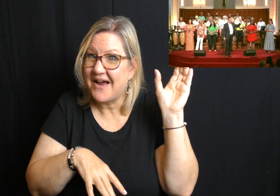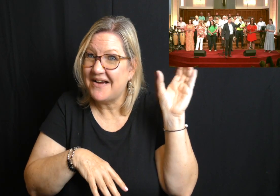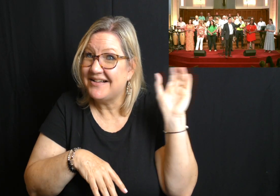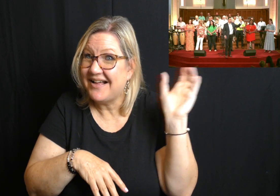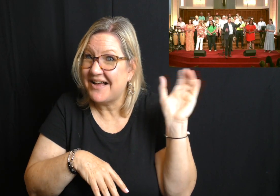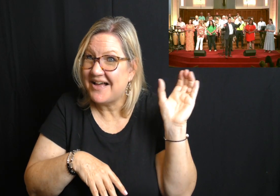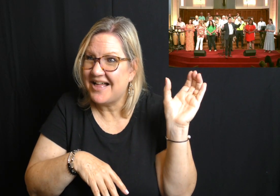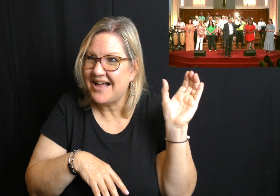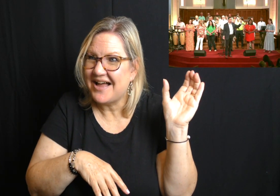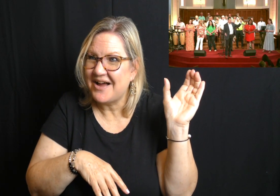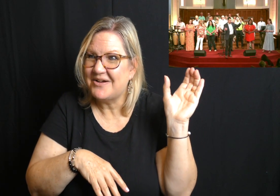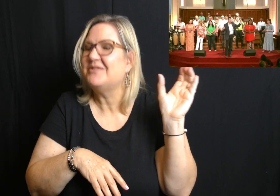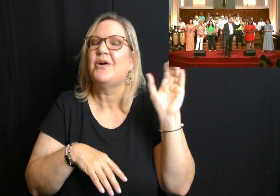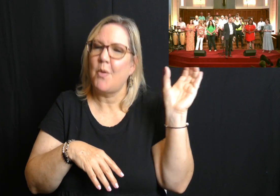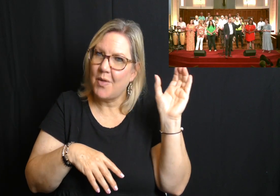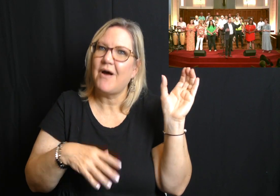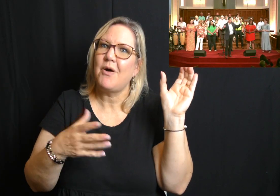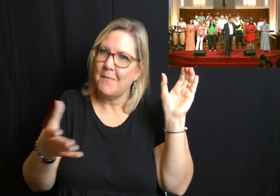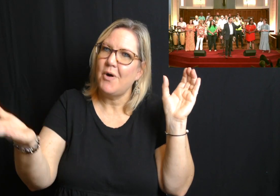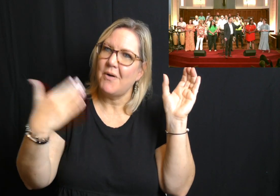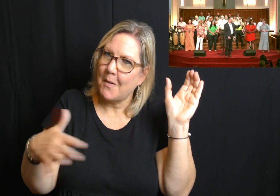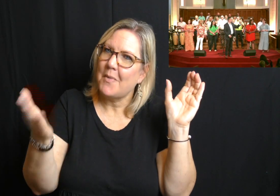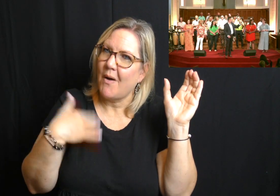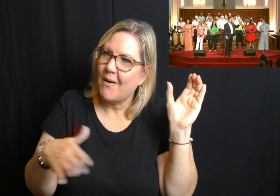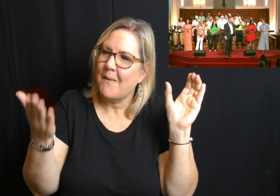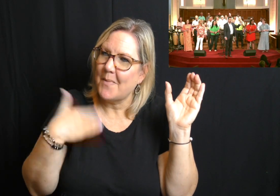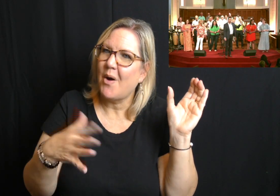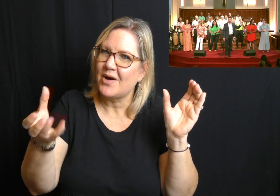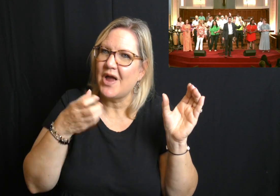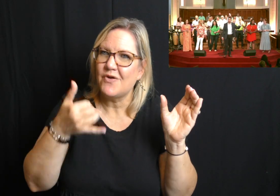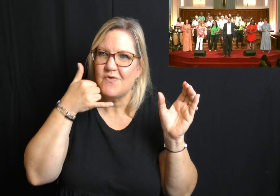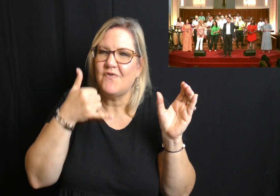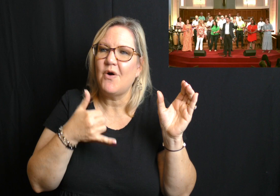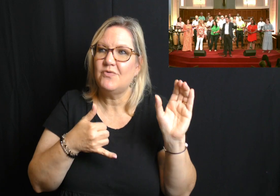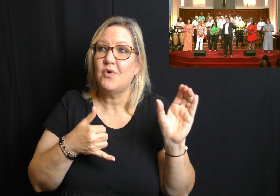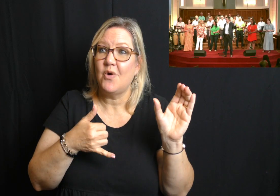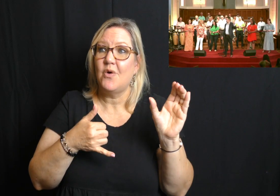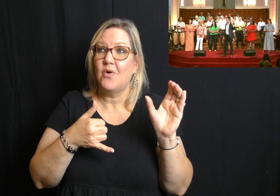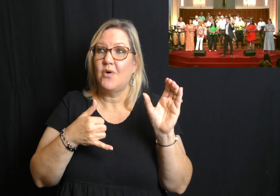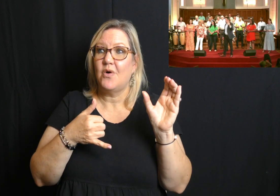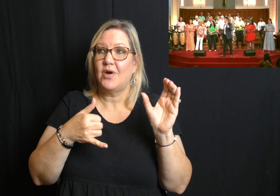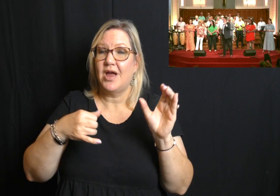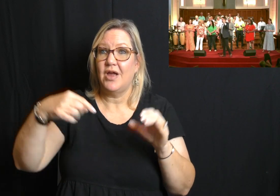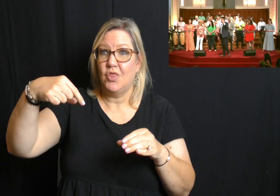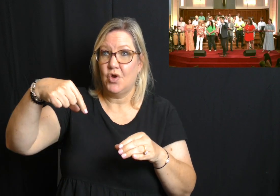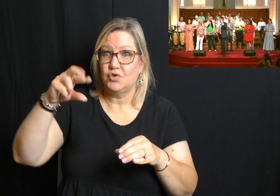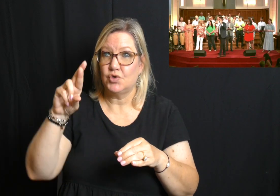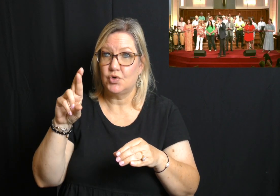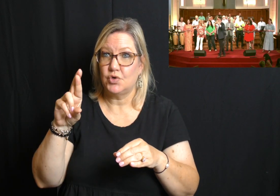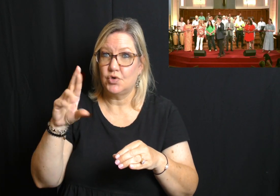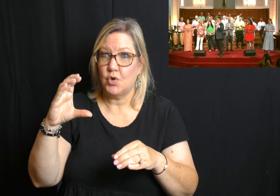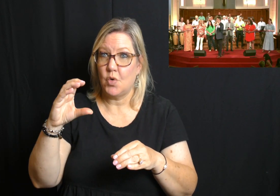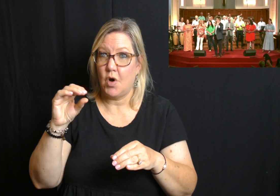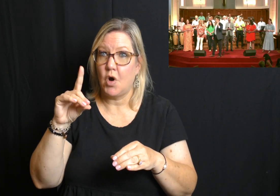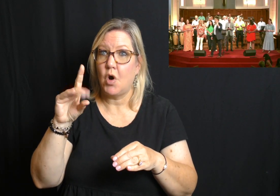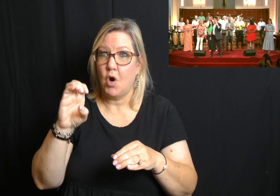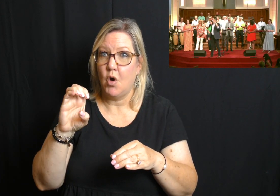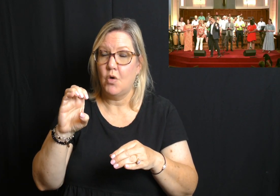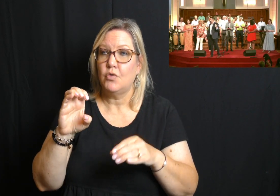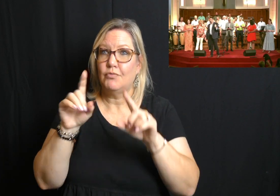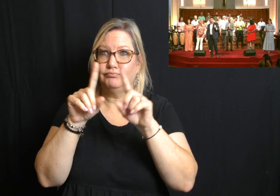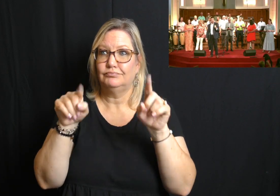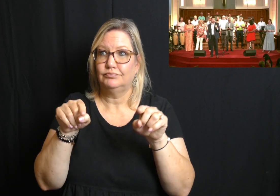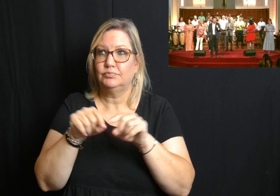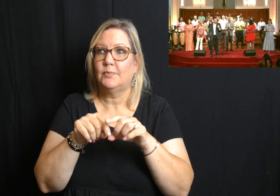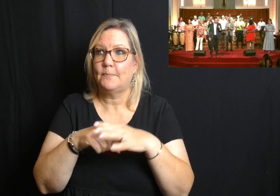Come on, bring those phones out. Let's go. Come on. There will be a QR code in the screen. You open your camera. If you have an